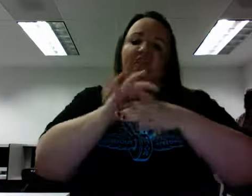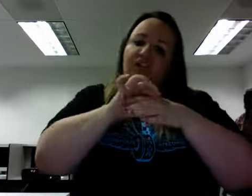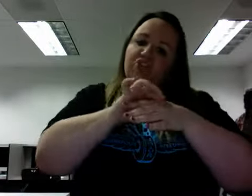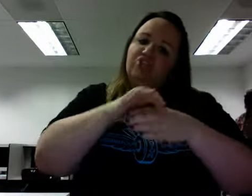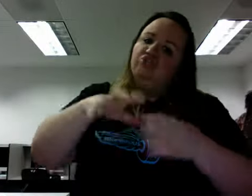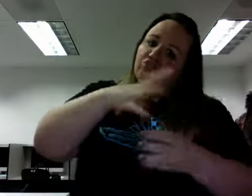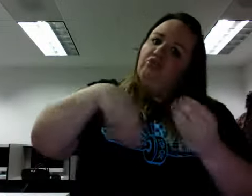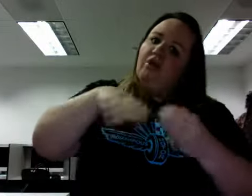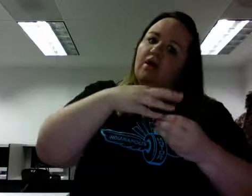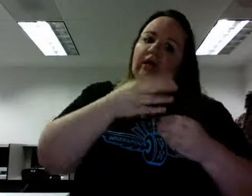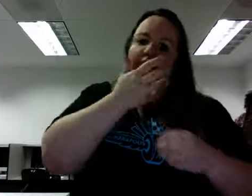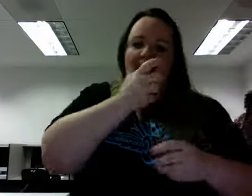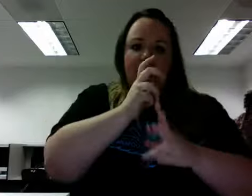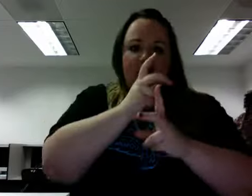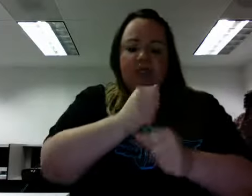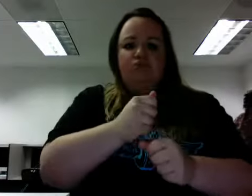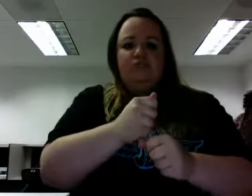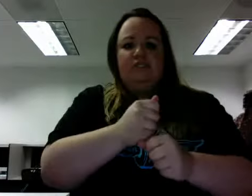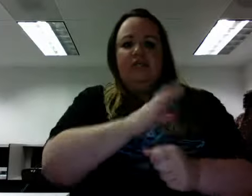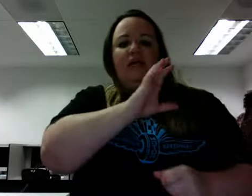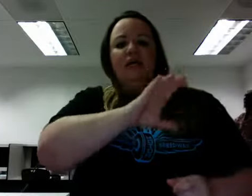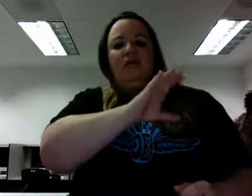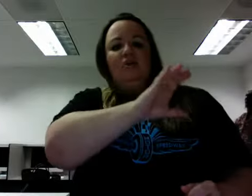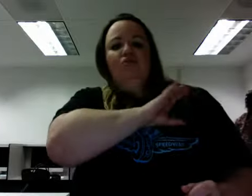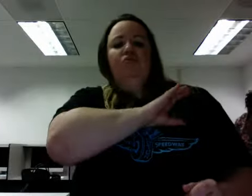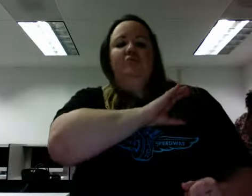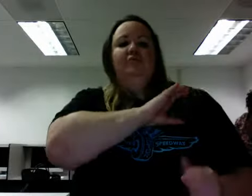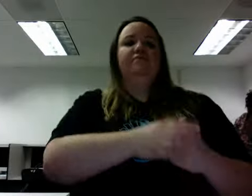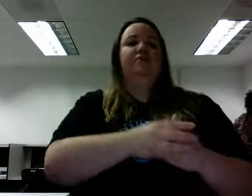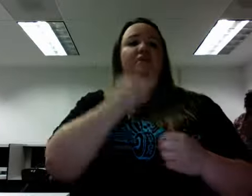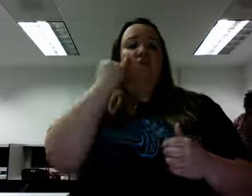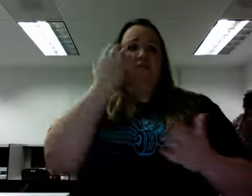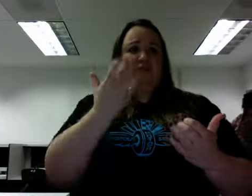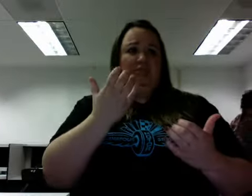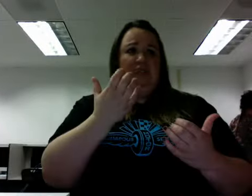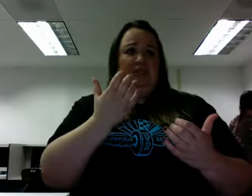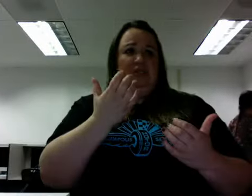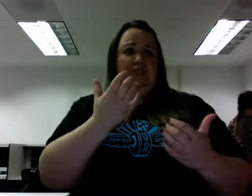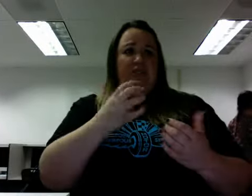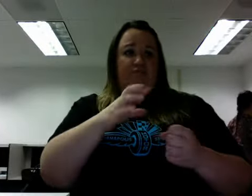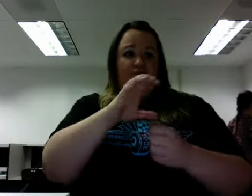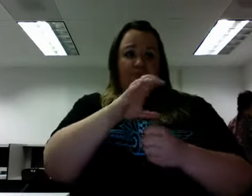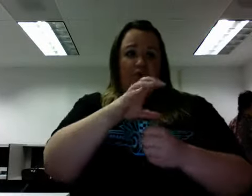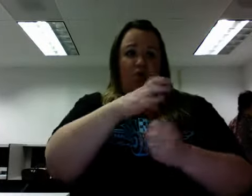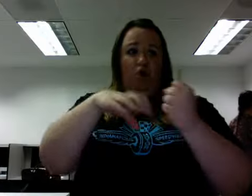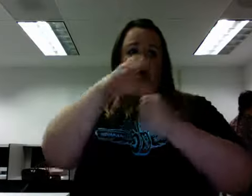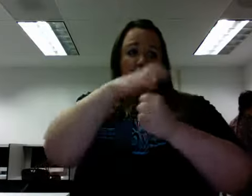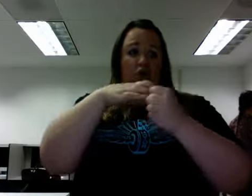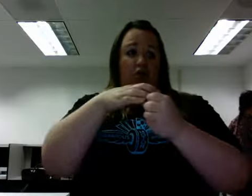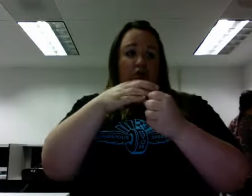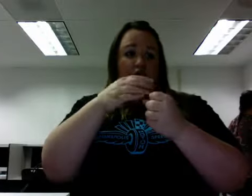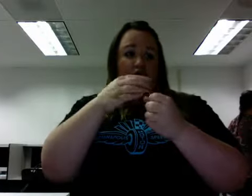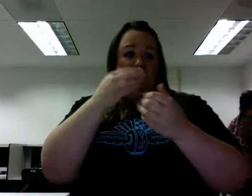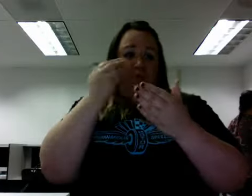characteristics. If you want to see cartilage up close and personal, next time you eat chicken or chicken breast, go down to the very tip of the breast there, and you got that white rubbery